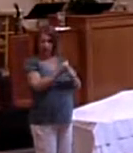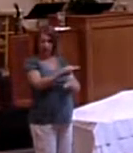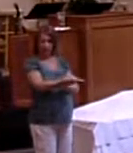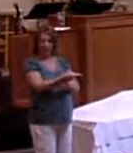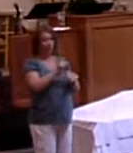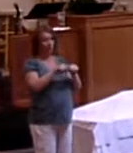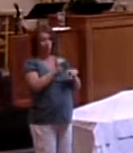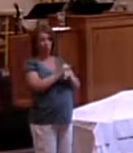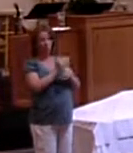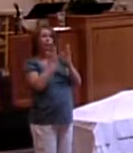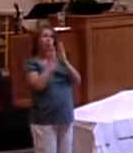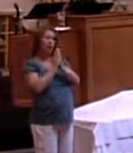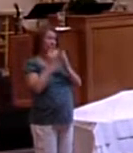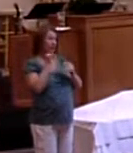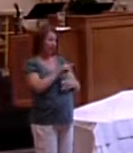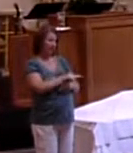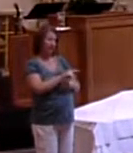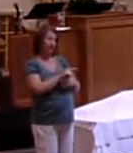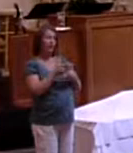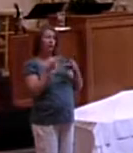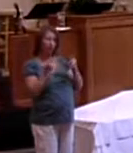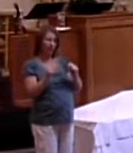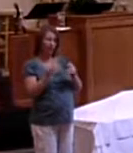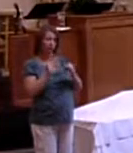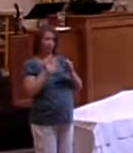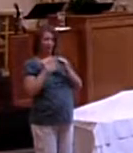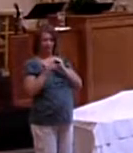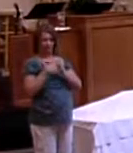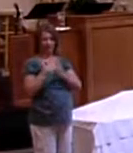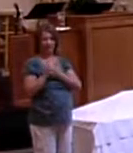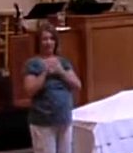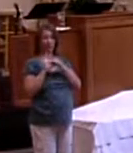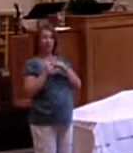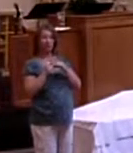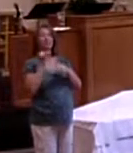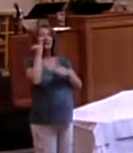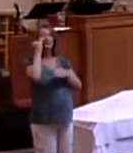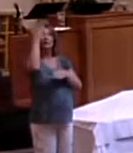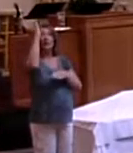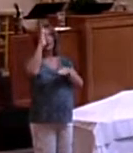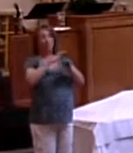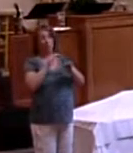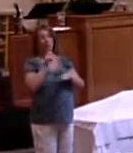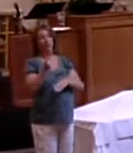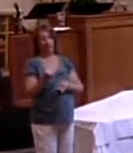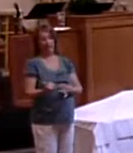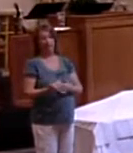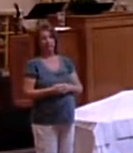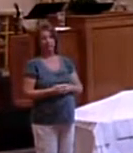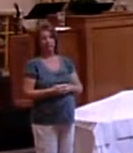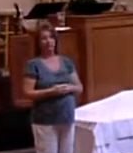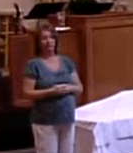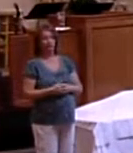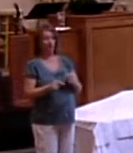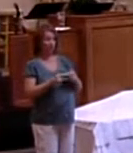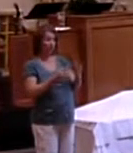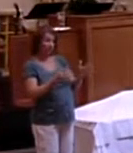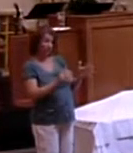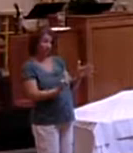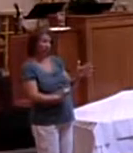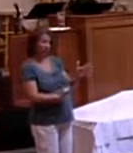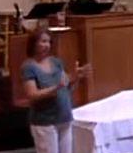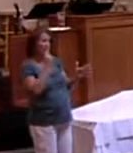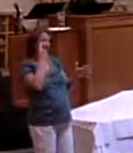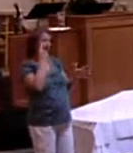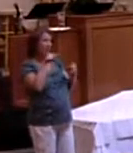that relationship and fixing that relationship, if that's somewhere where God has called you to. And after you've thought of that one, I want you to think about your relationship